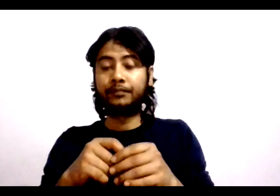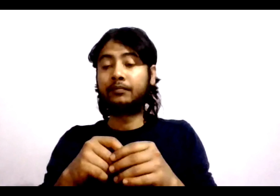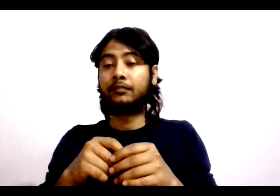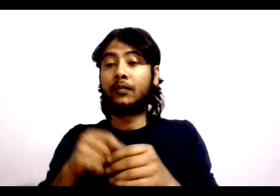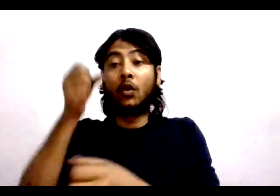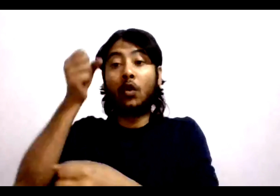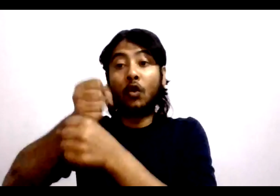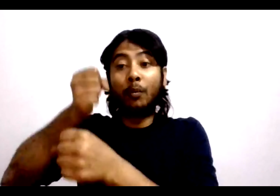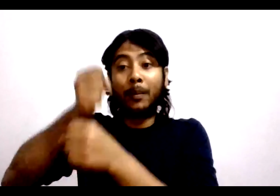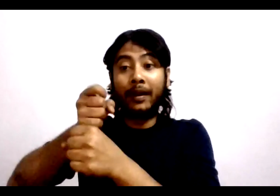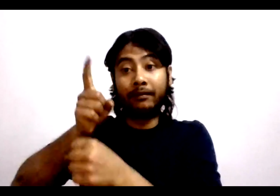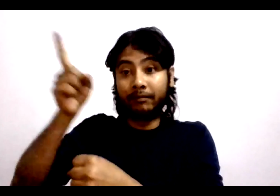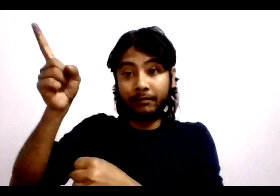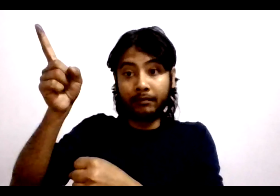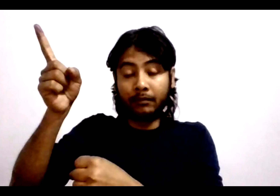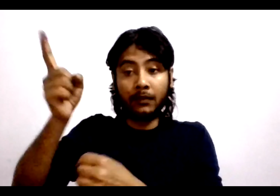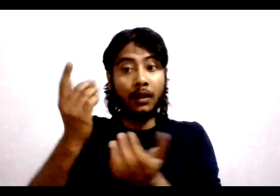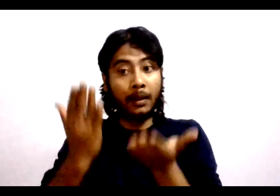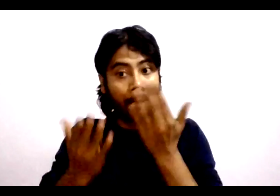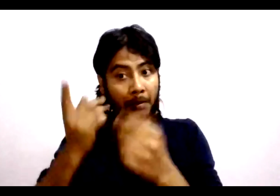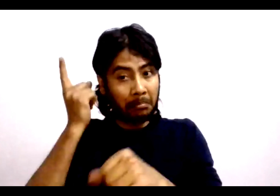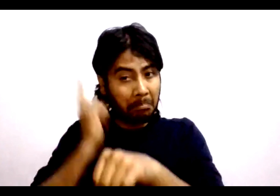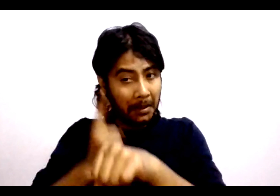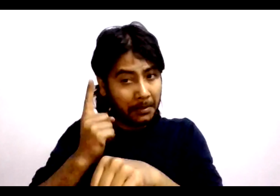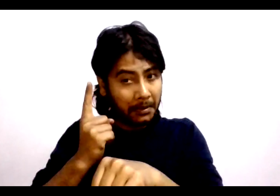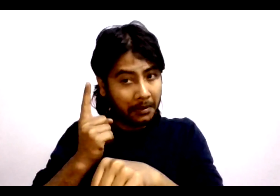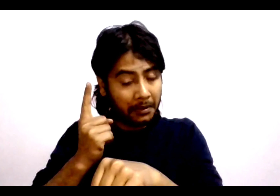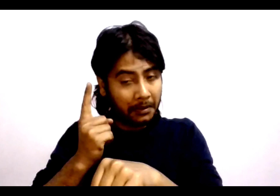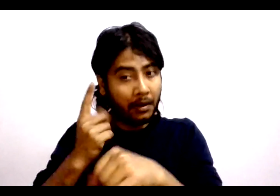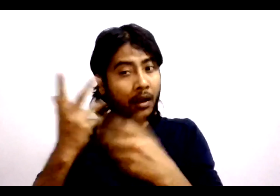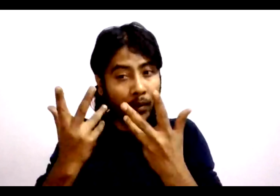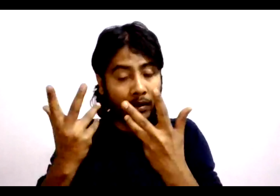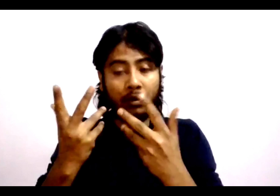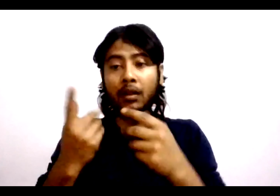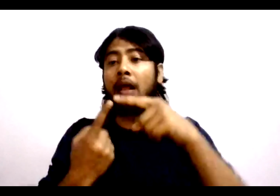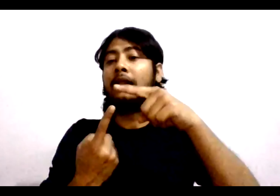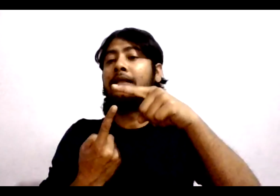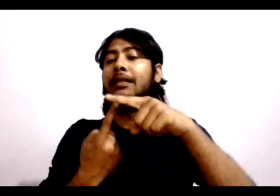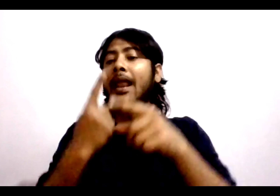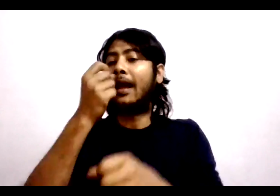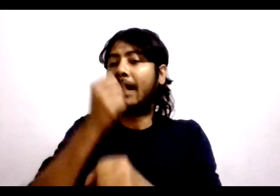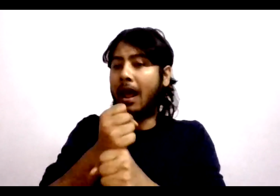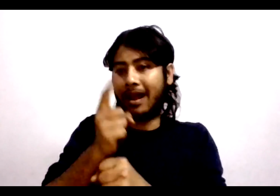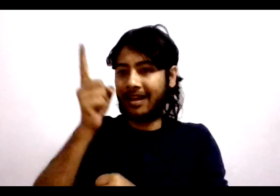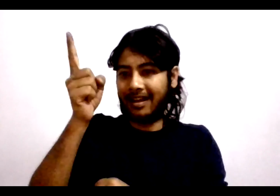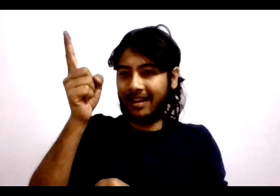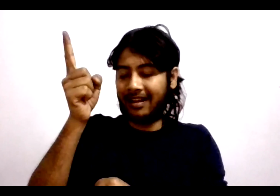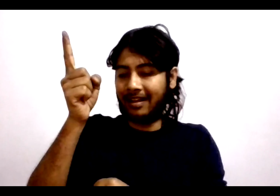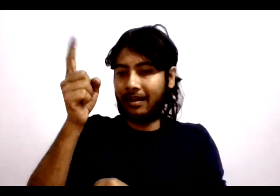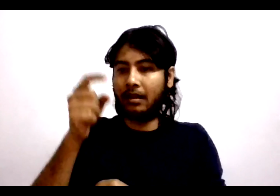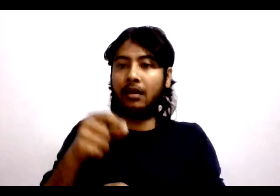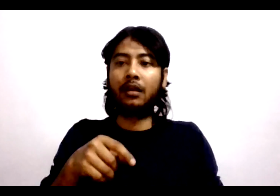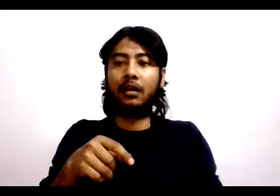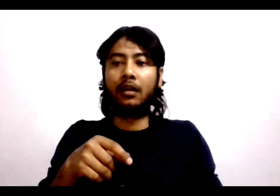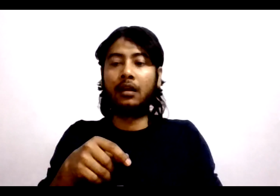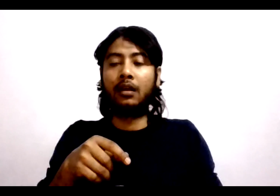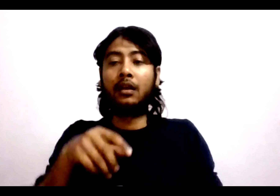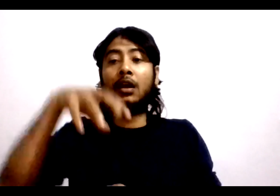for example, Telangana, state removed the department for the persons with disabilities and merged with another